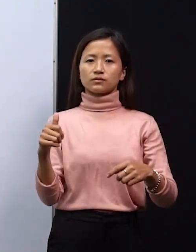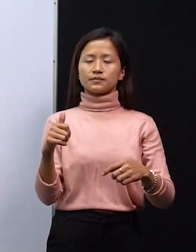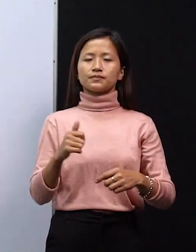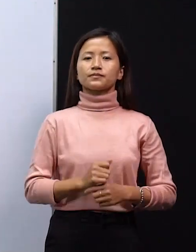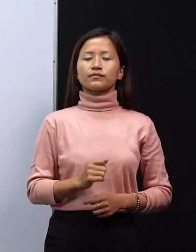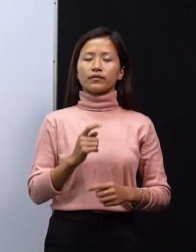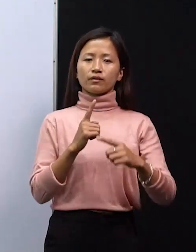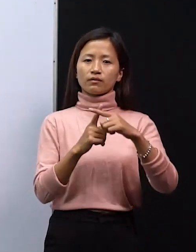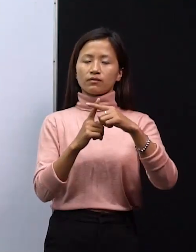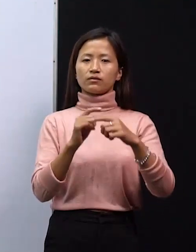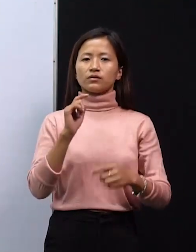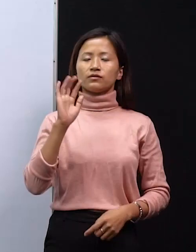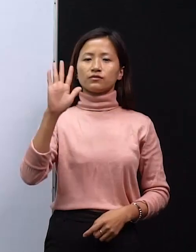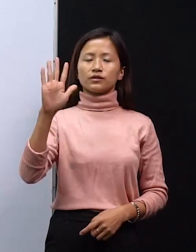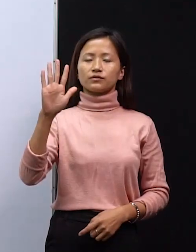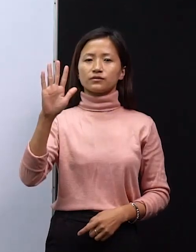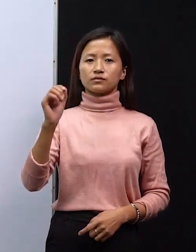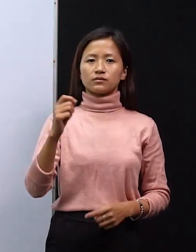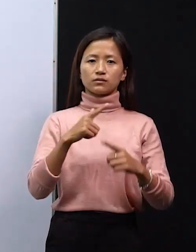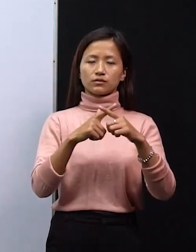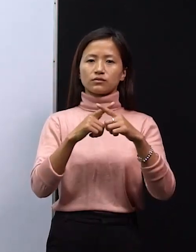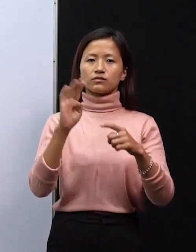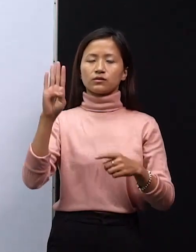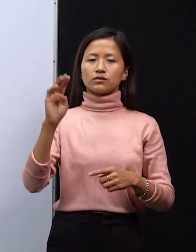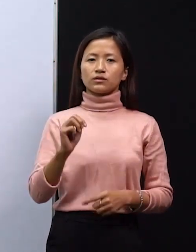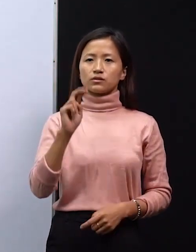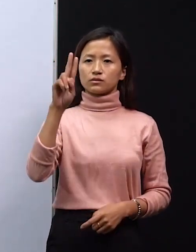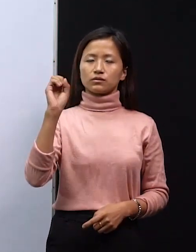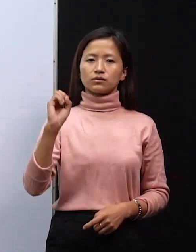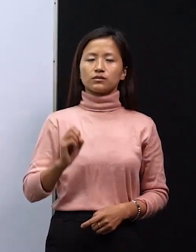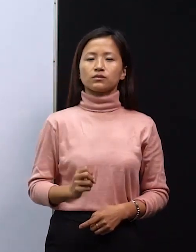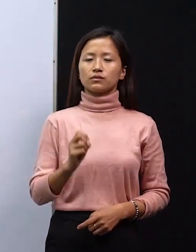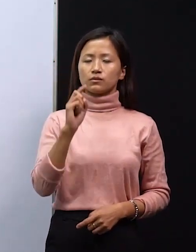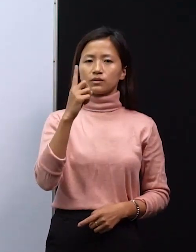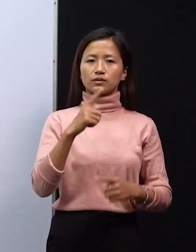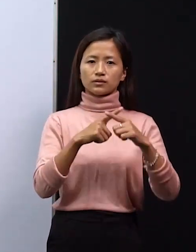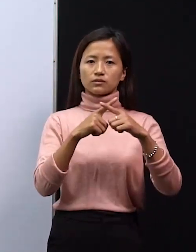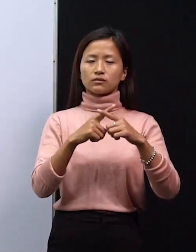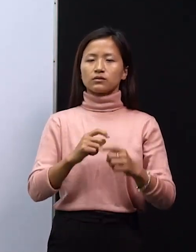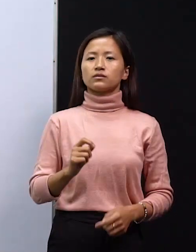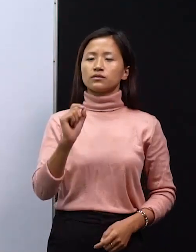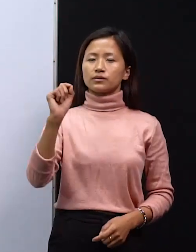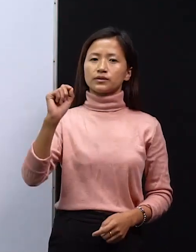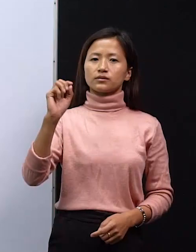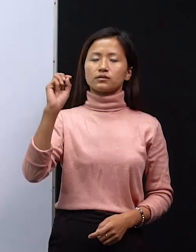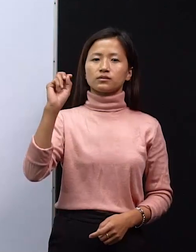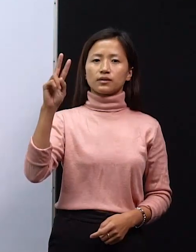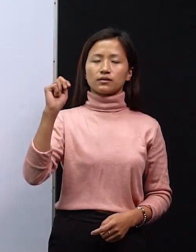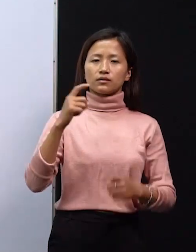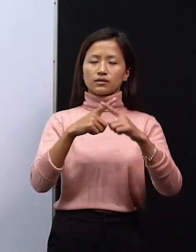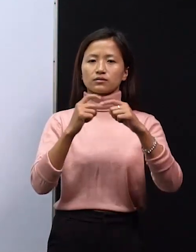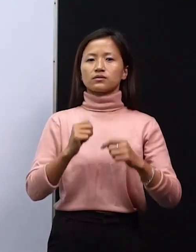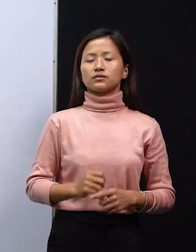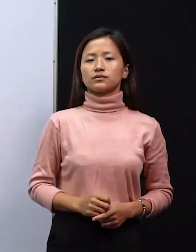plus. 5 into 4 is 20, only one x, so I write x.